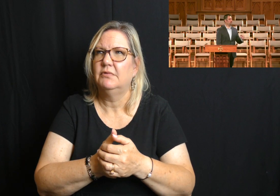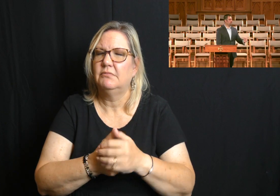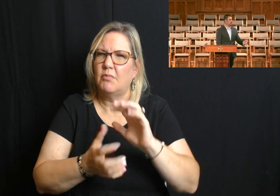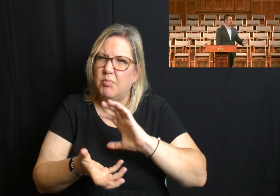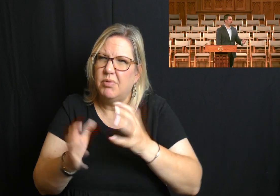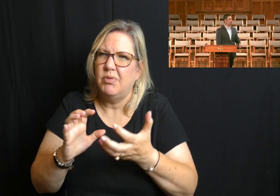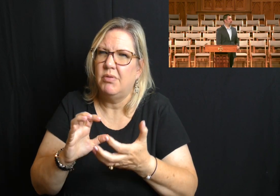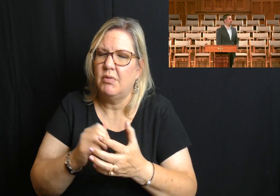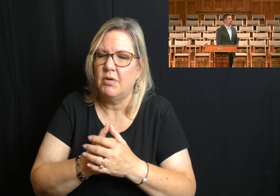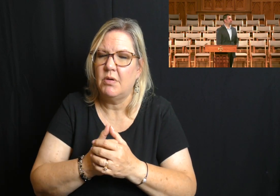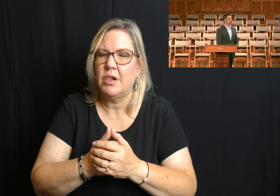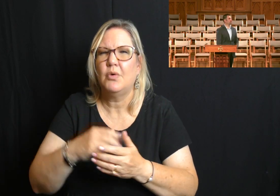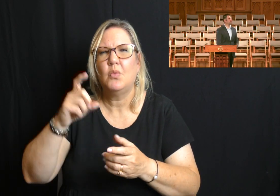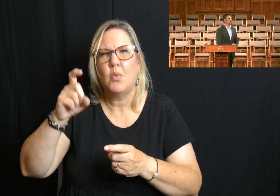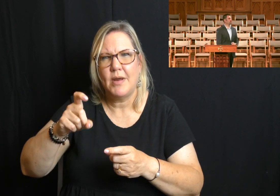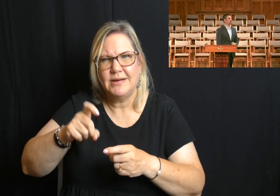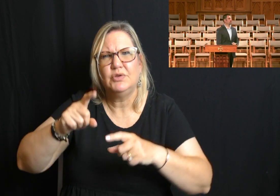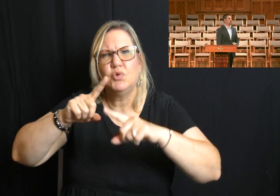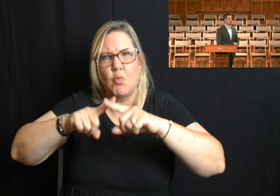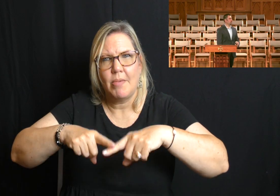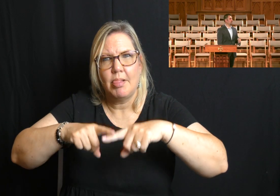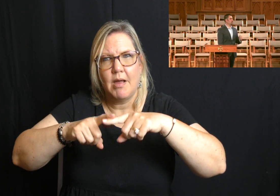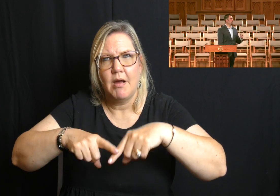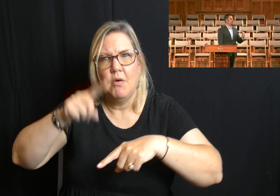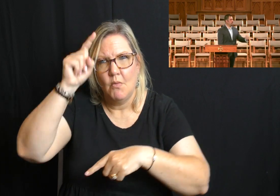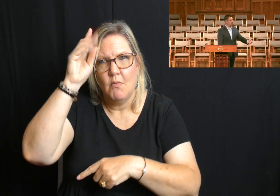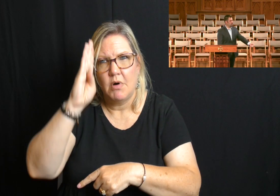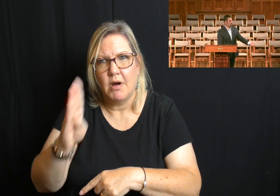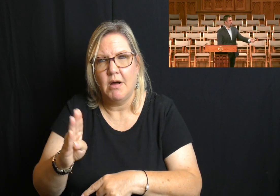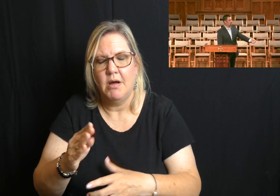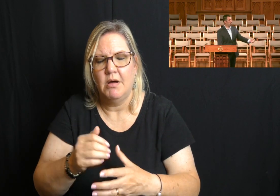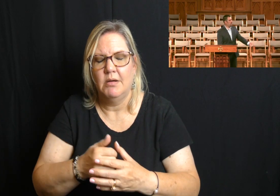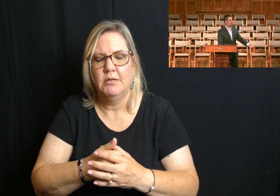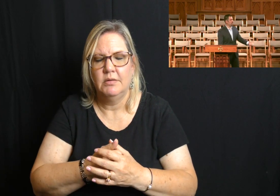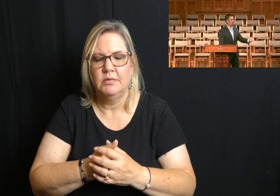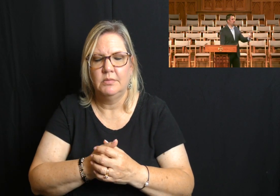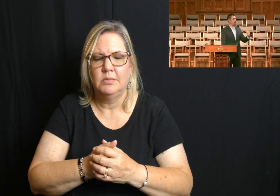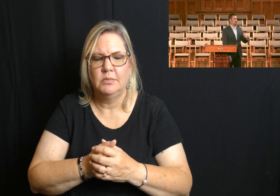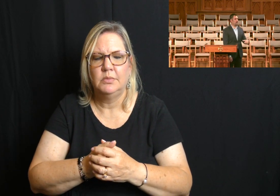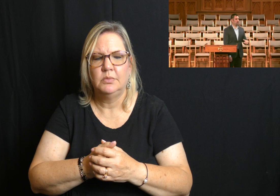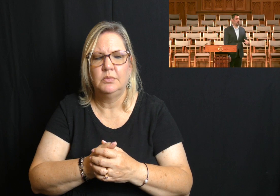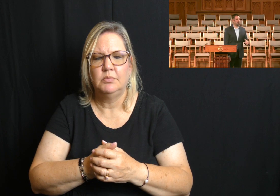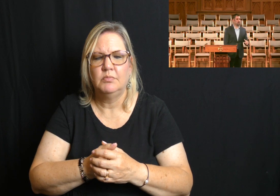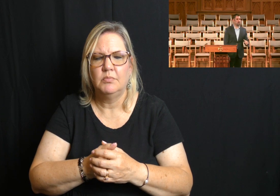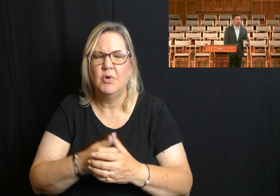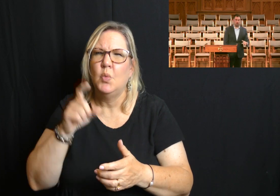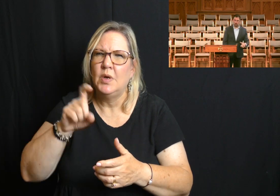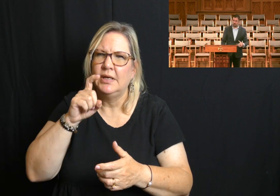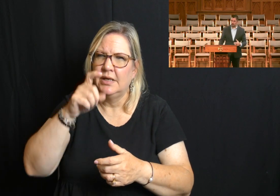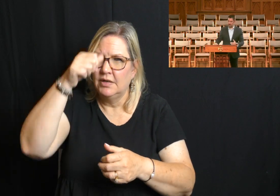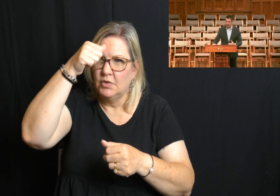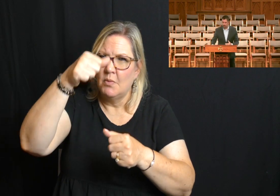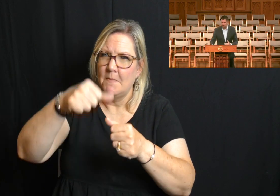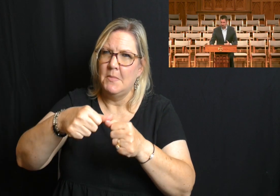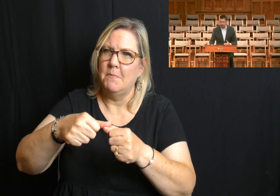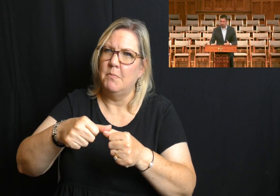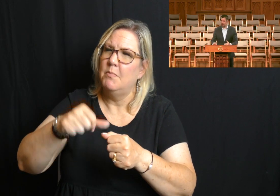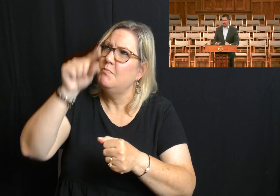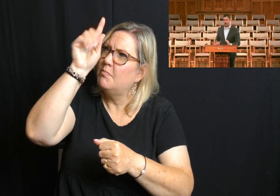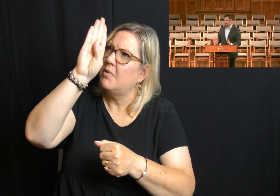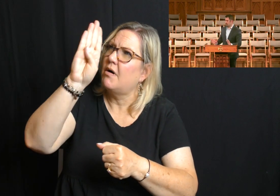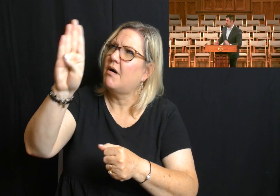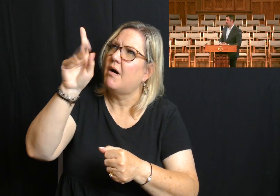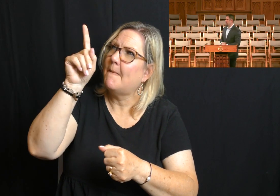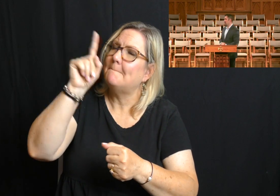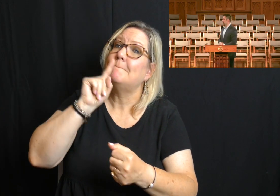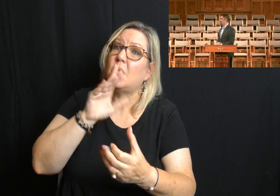we need to rely on our God. We need to claim on the promises that He gave us. We need to rely on Him.